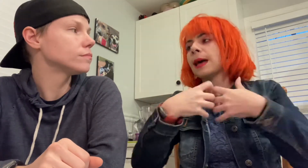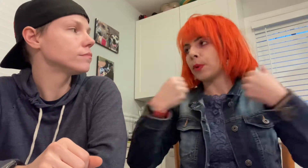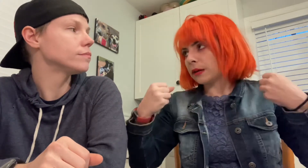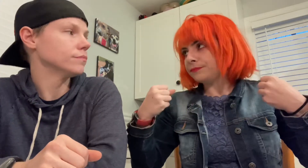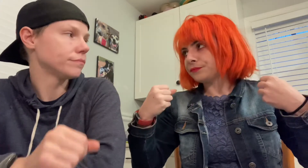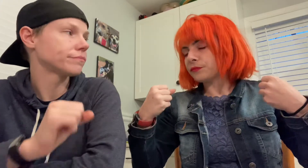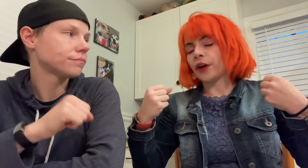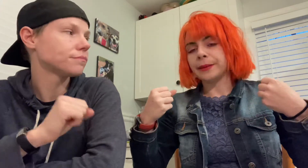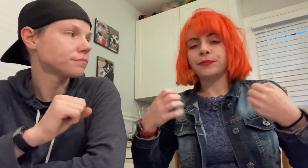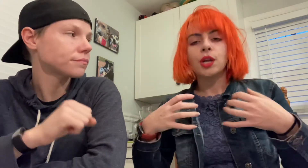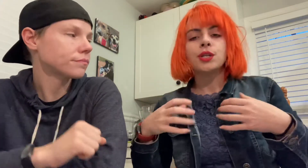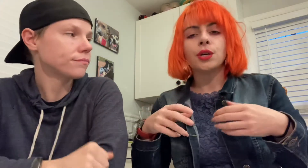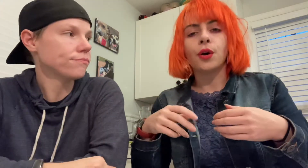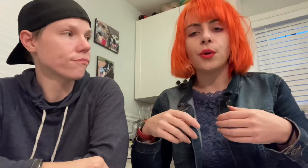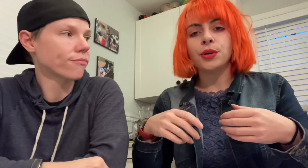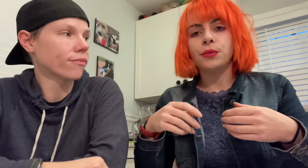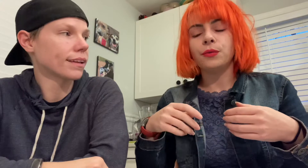separate, right? So